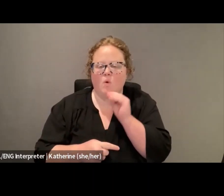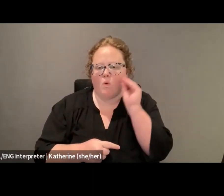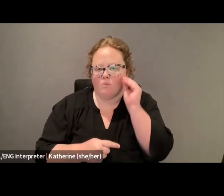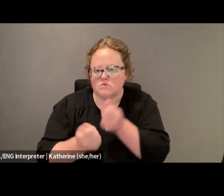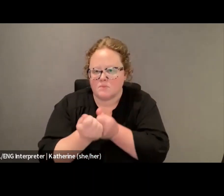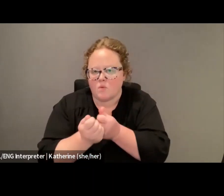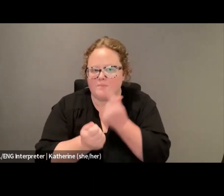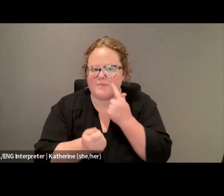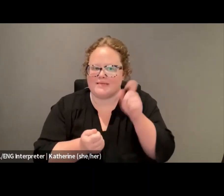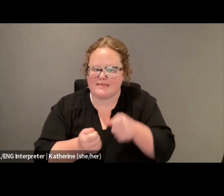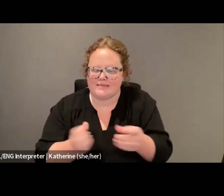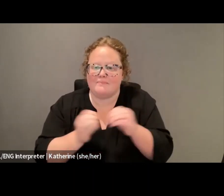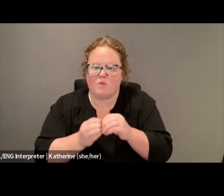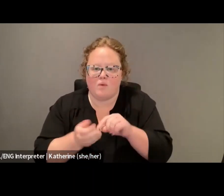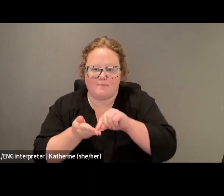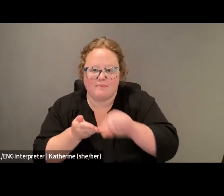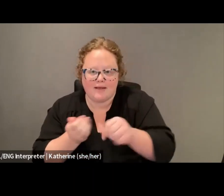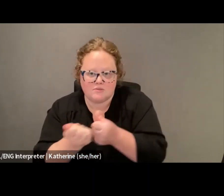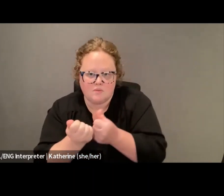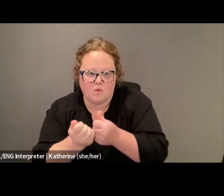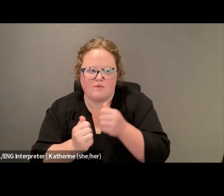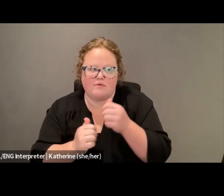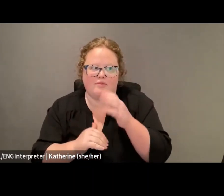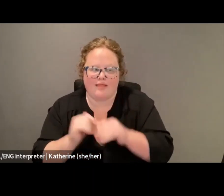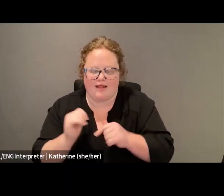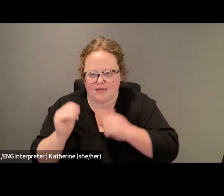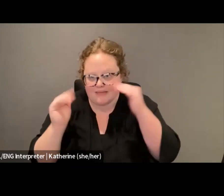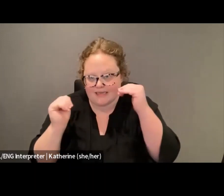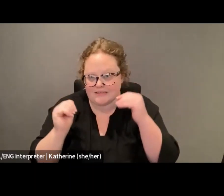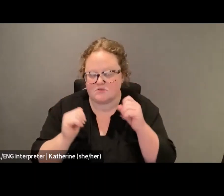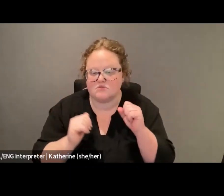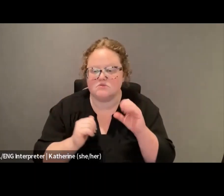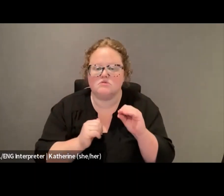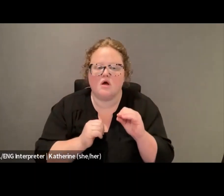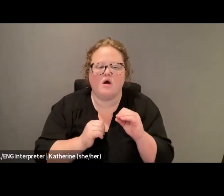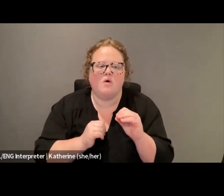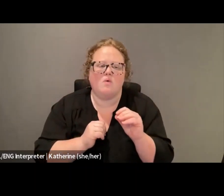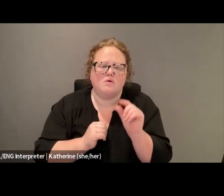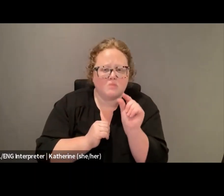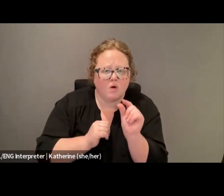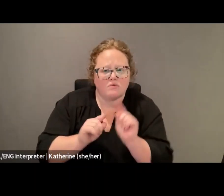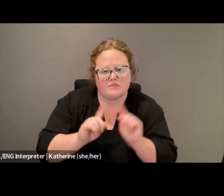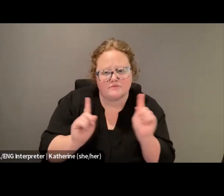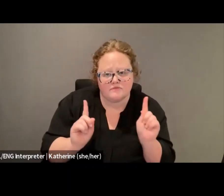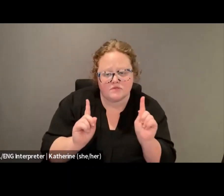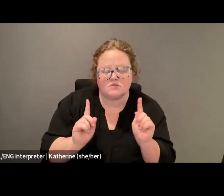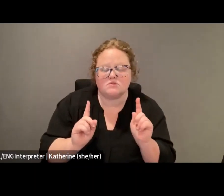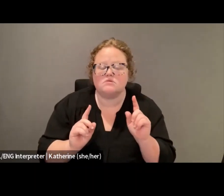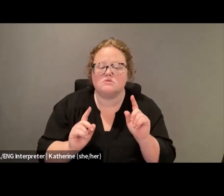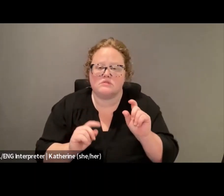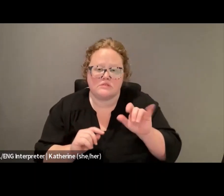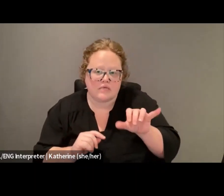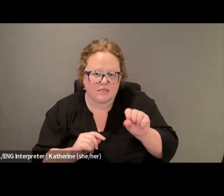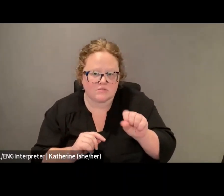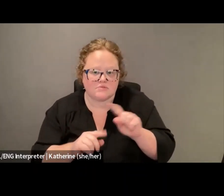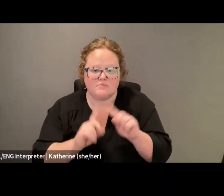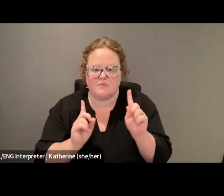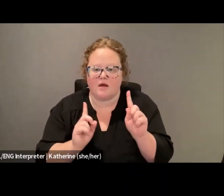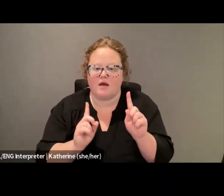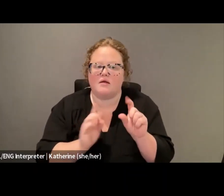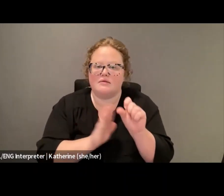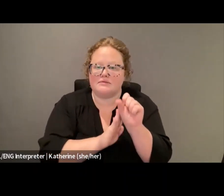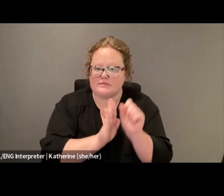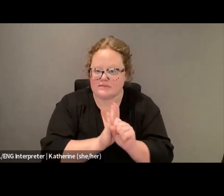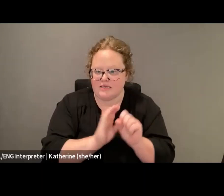time. So in some ways, it's a small difference, but it's one of those things where states